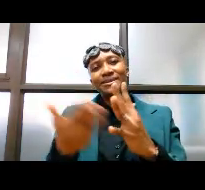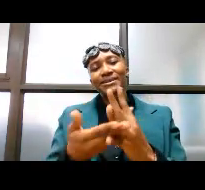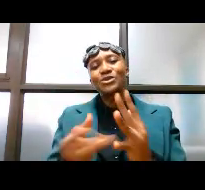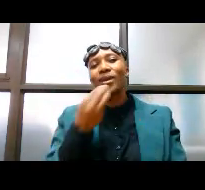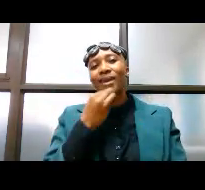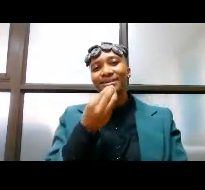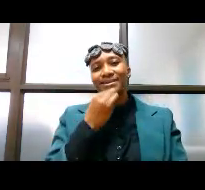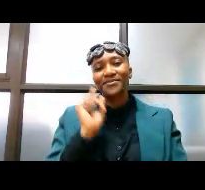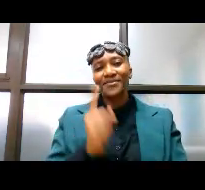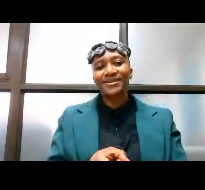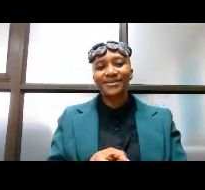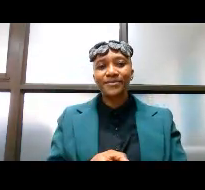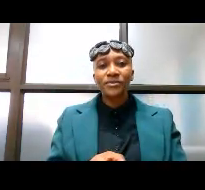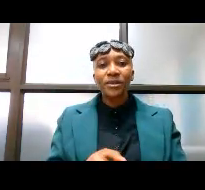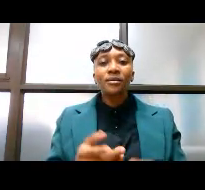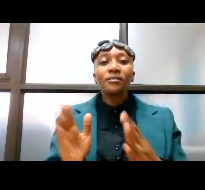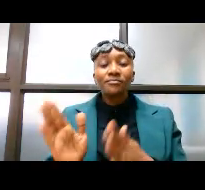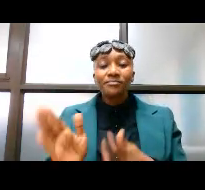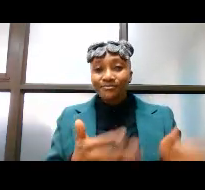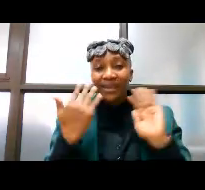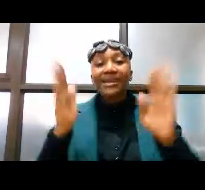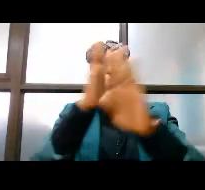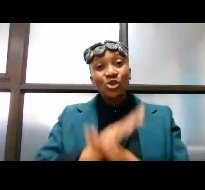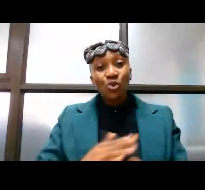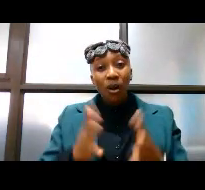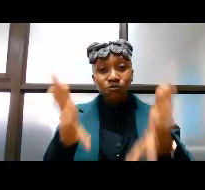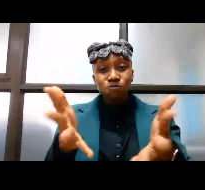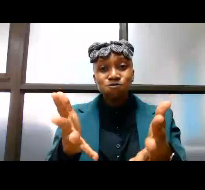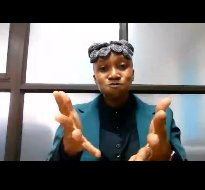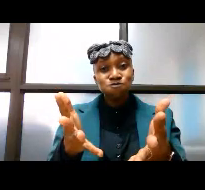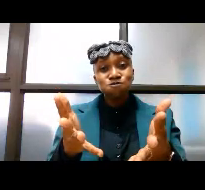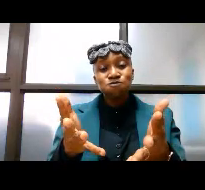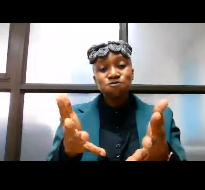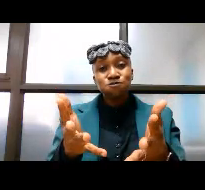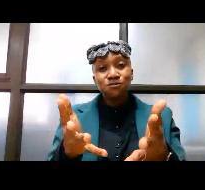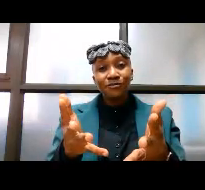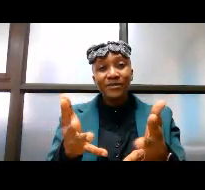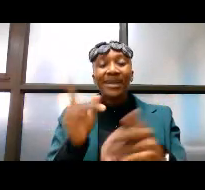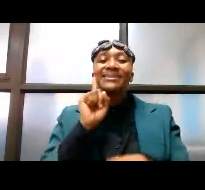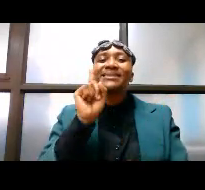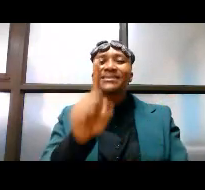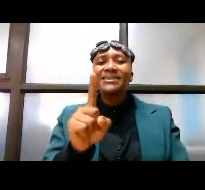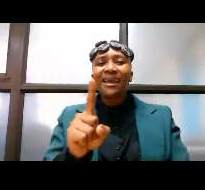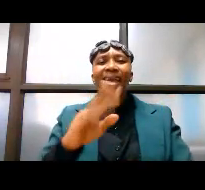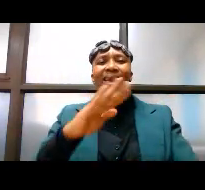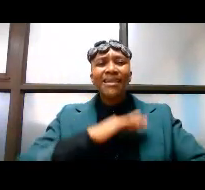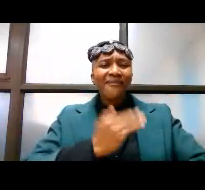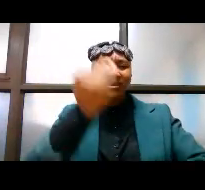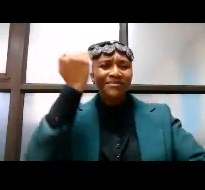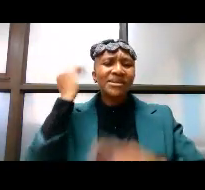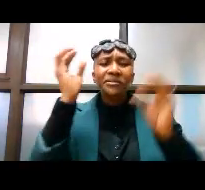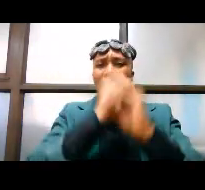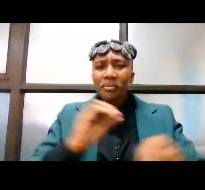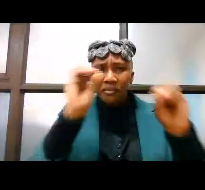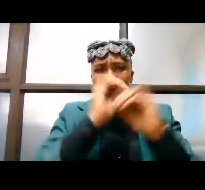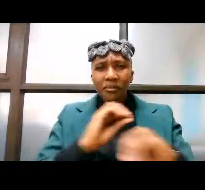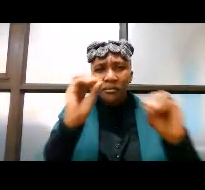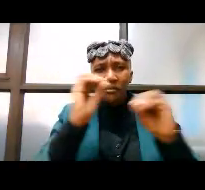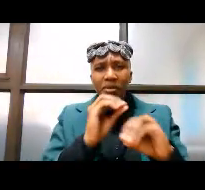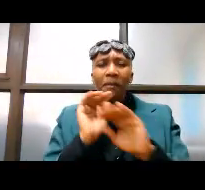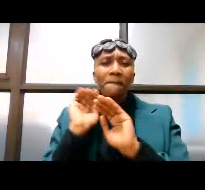If faced with a situation like this as a teacher with no experience of visual impairment education, it might look